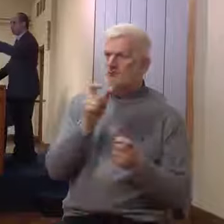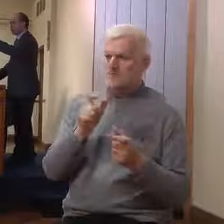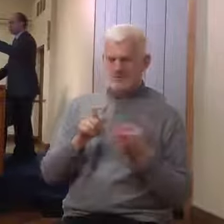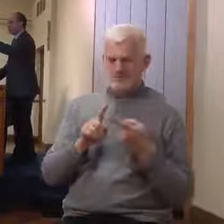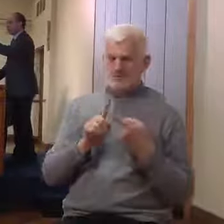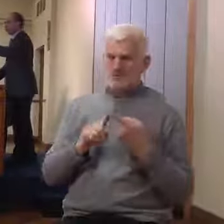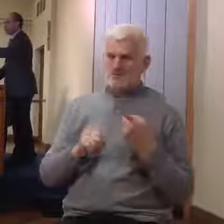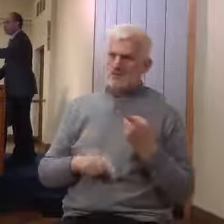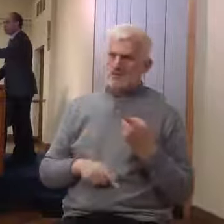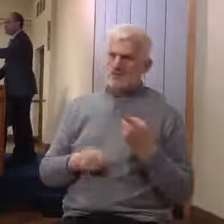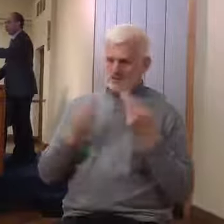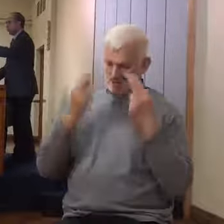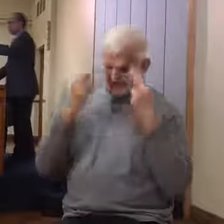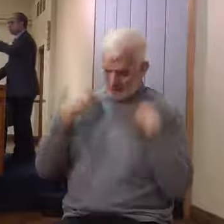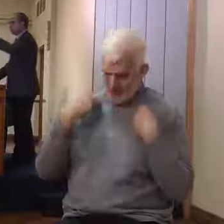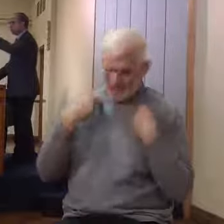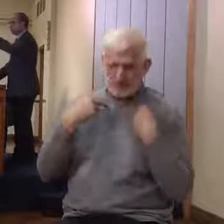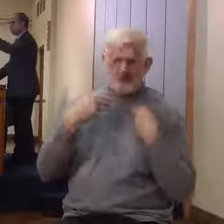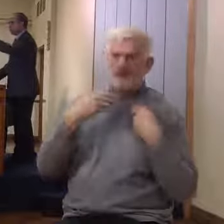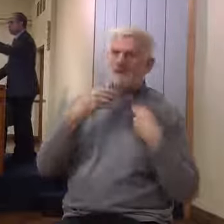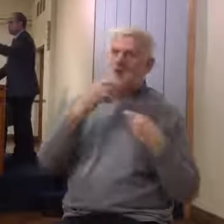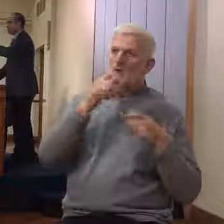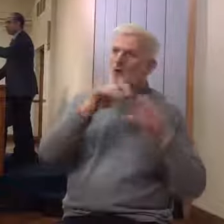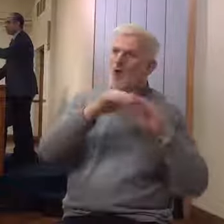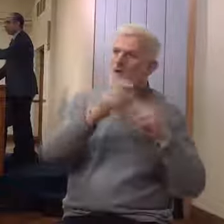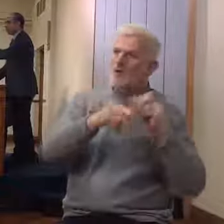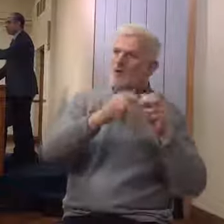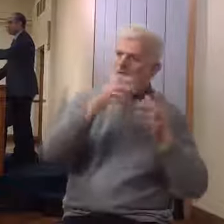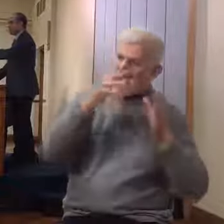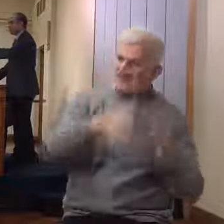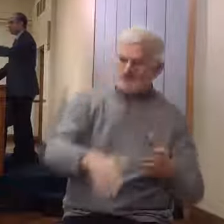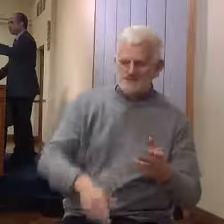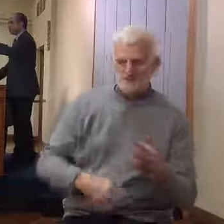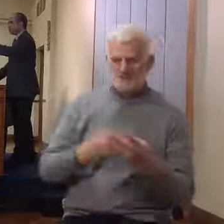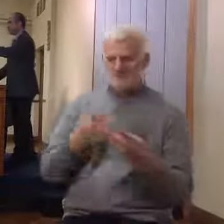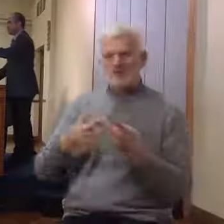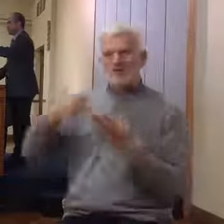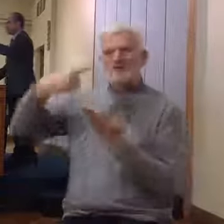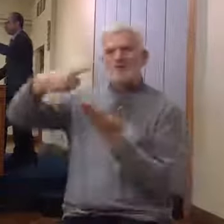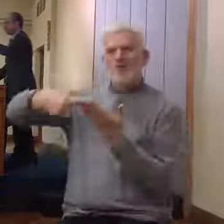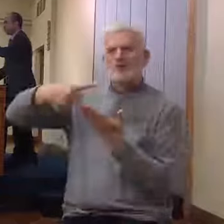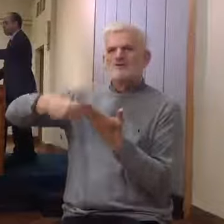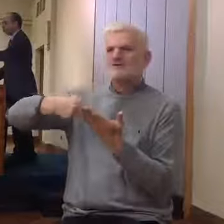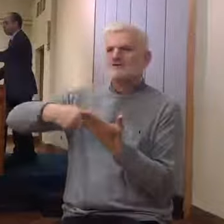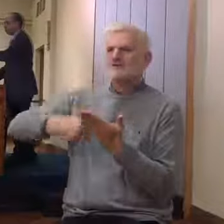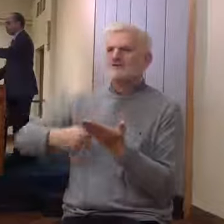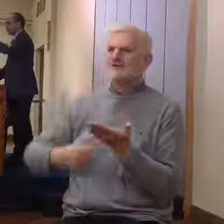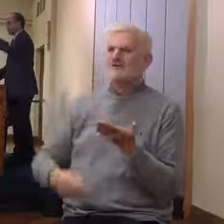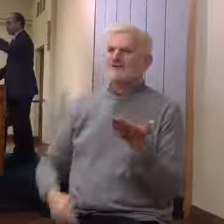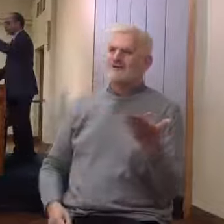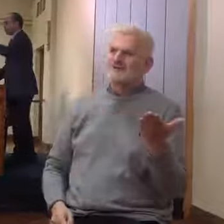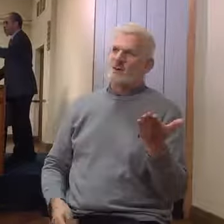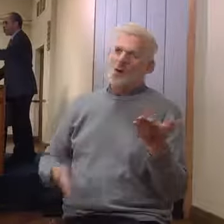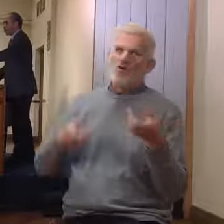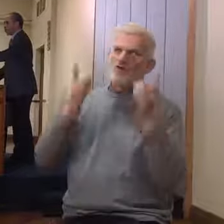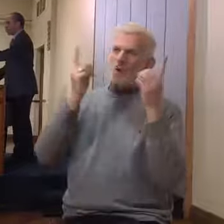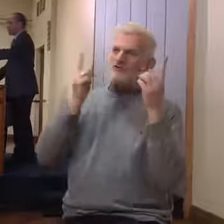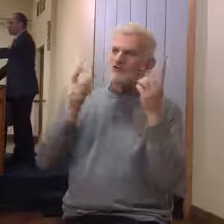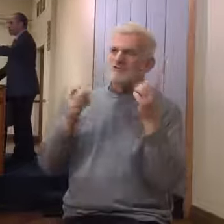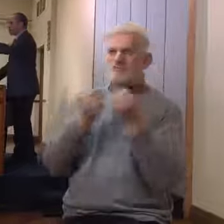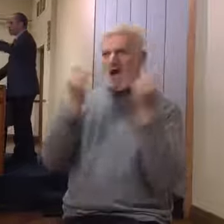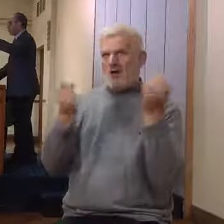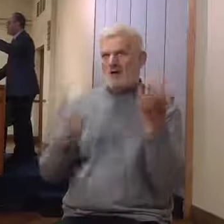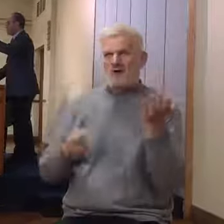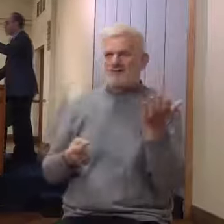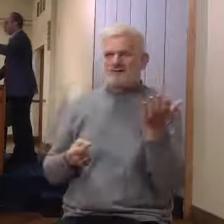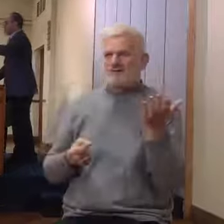is the word submission, and the second one is the word ordinance, or if you prefer, the word authority, the word power,